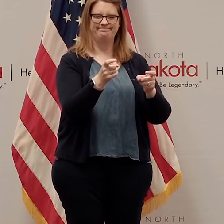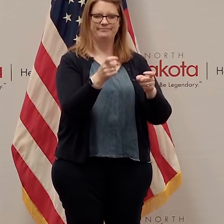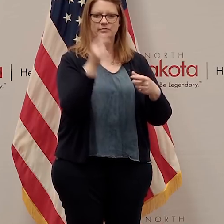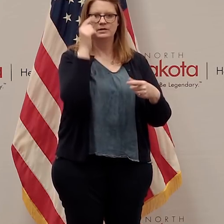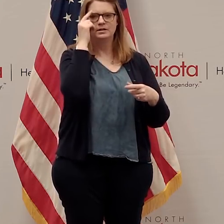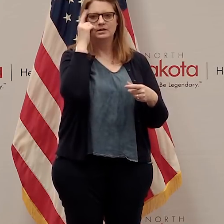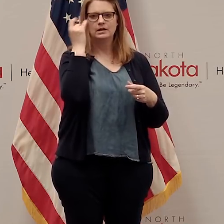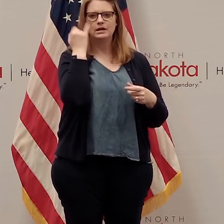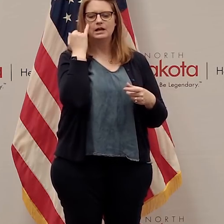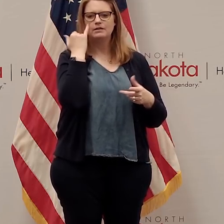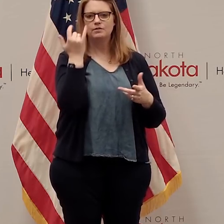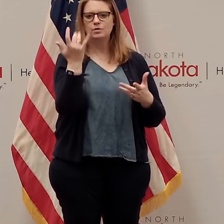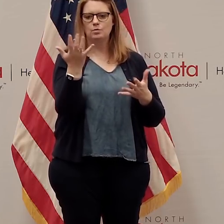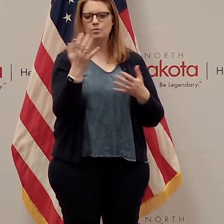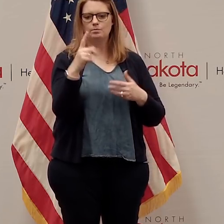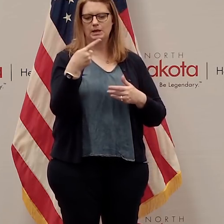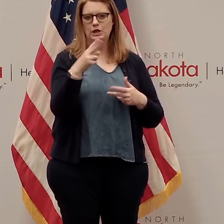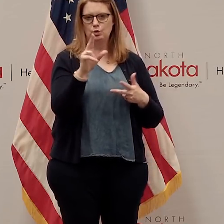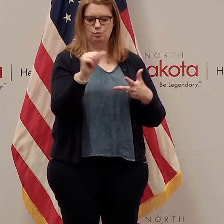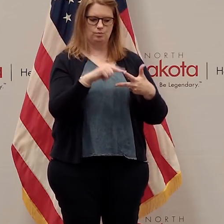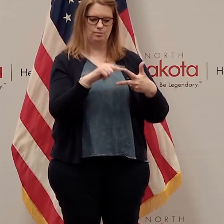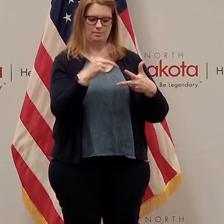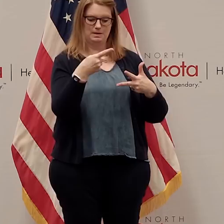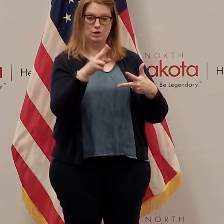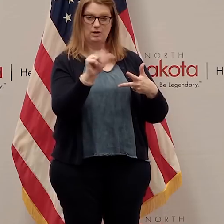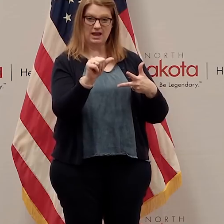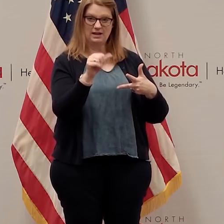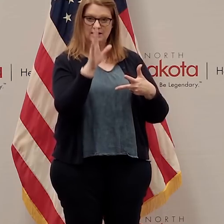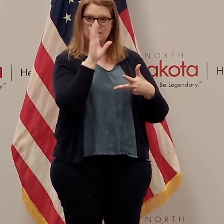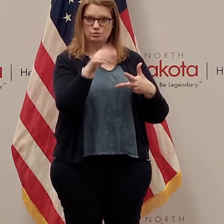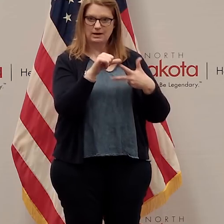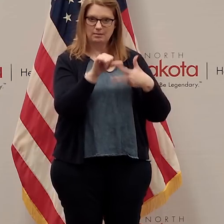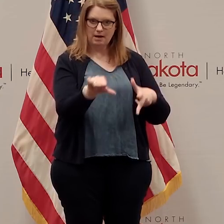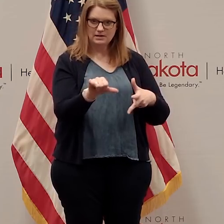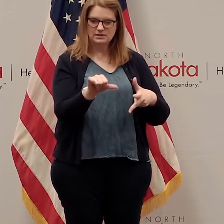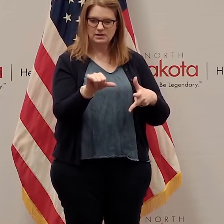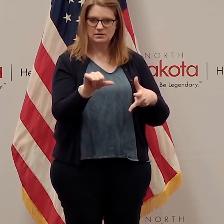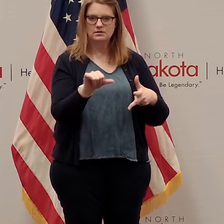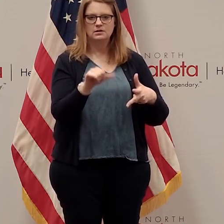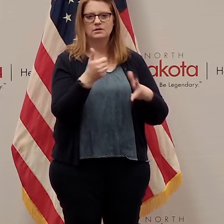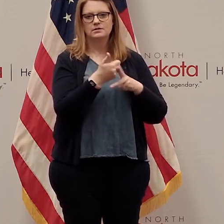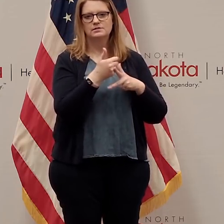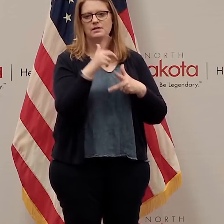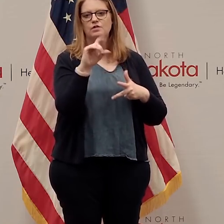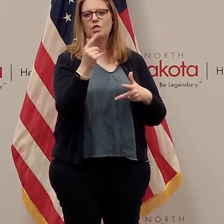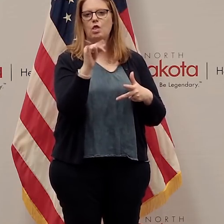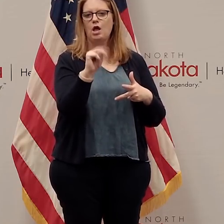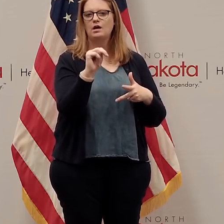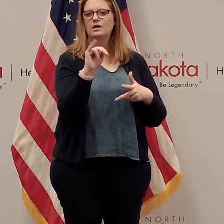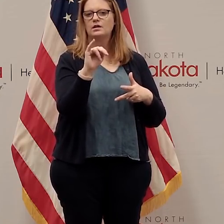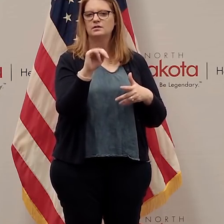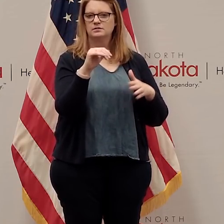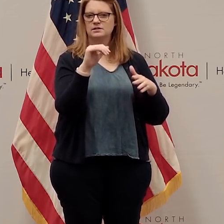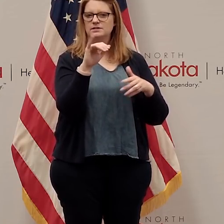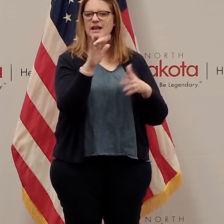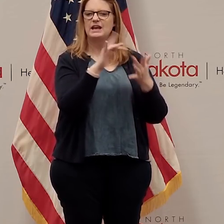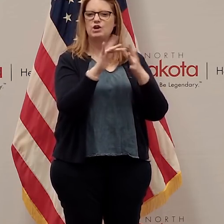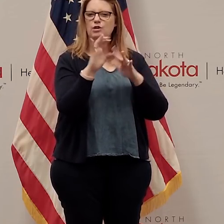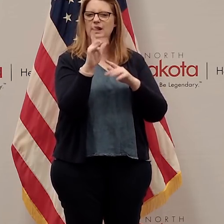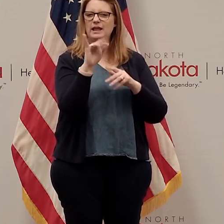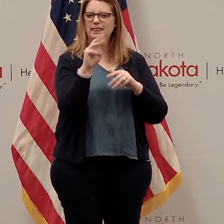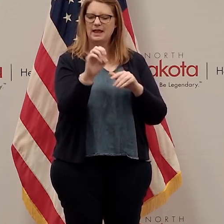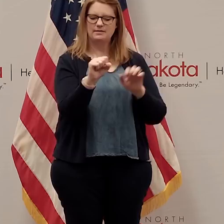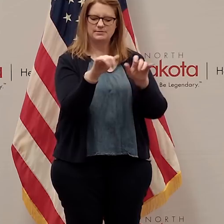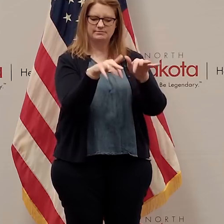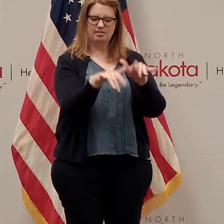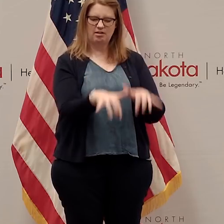your PUA benefit via direct deposit versus by debit card, you can log into the Unemployment Insurance Internet Claims